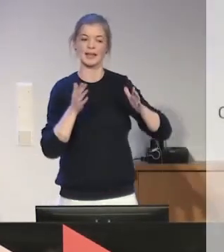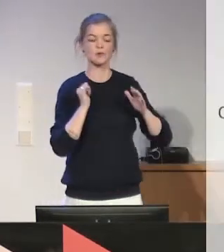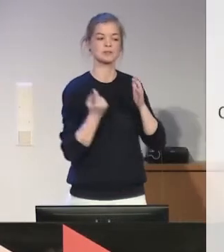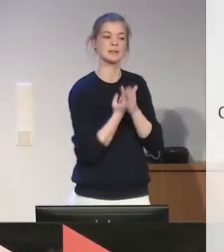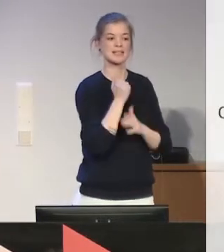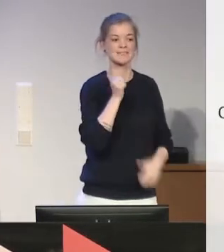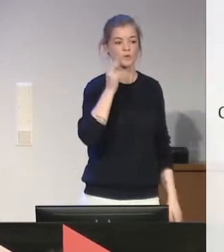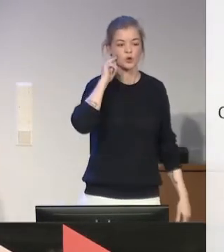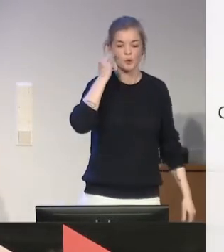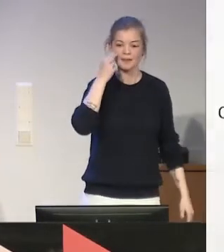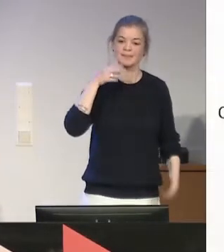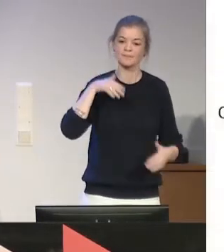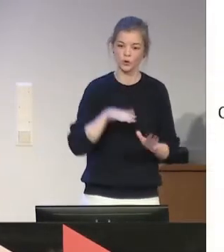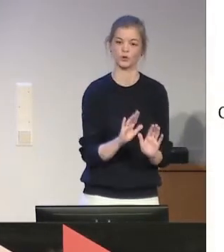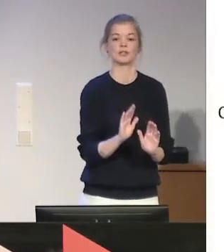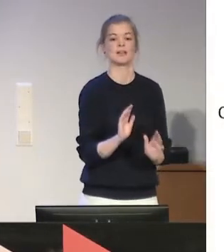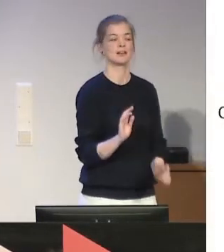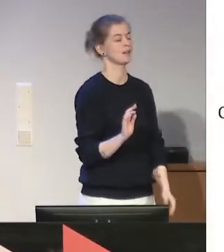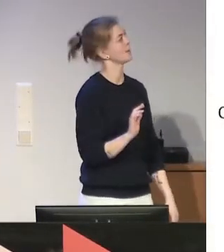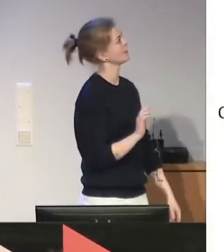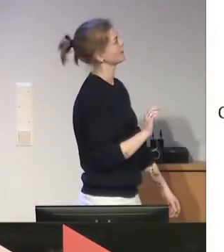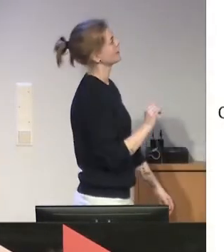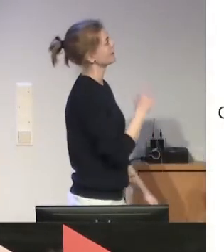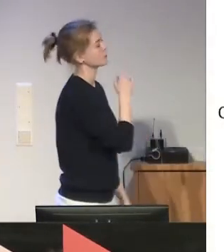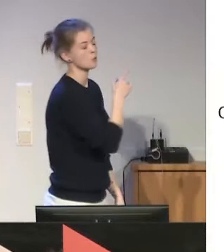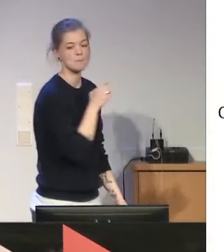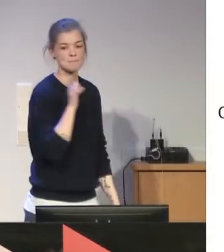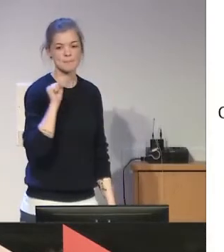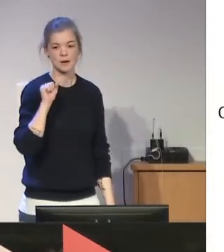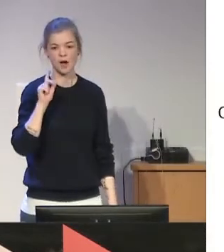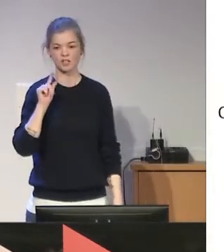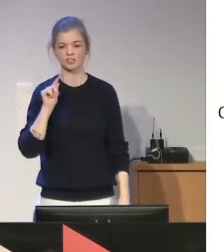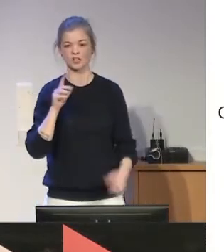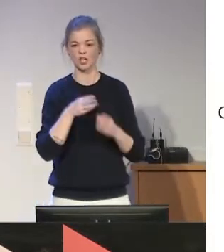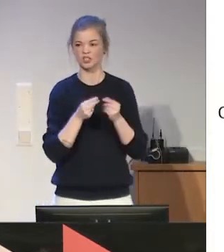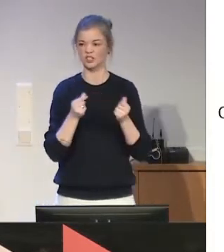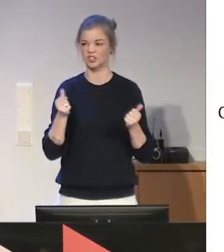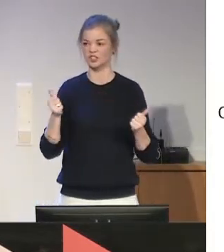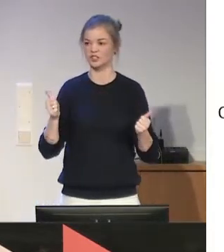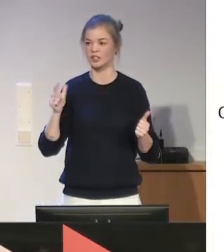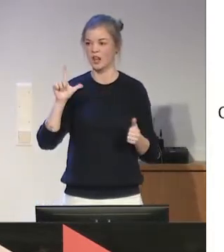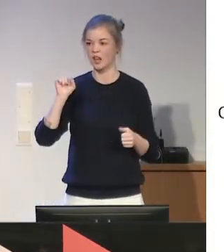so you can see here in the model, especially for deaf and blind, congenital deaf and blind,